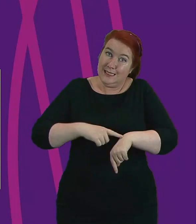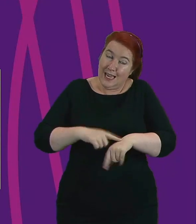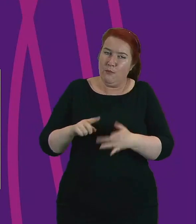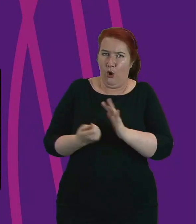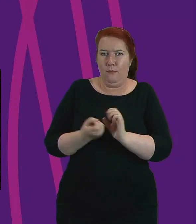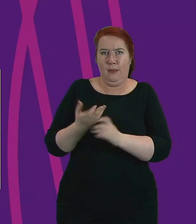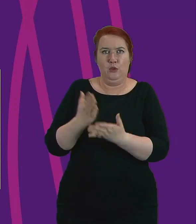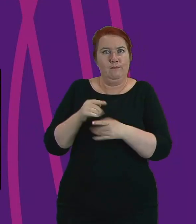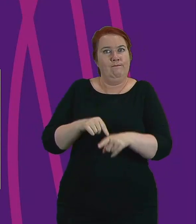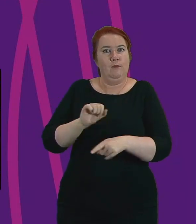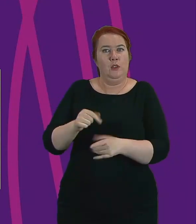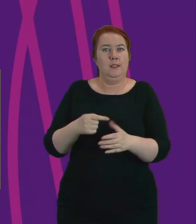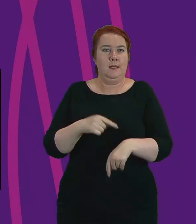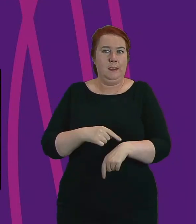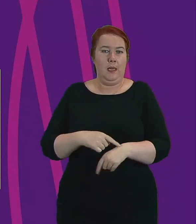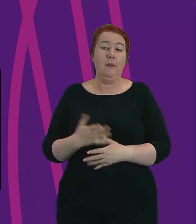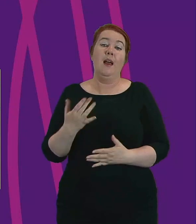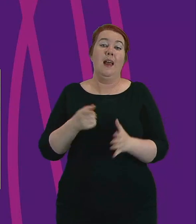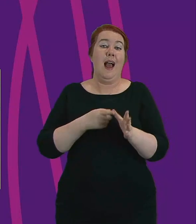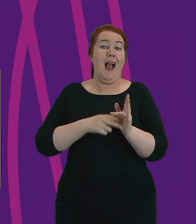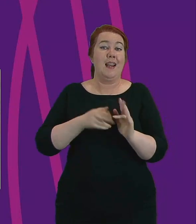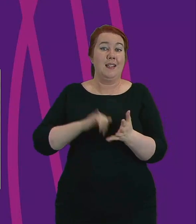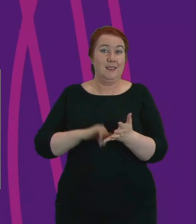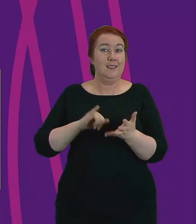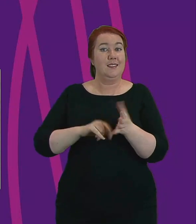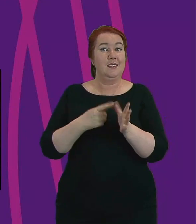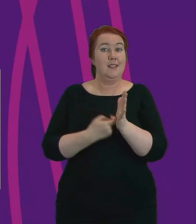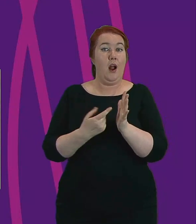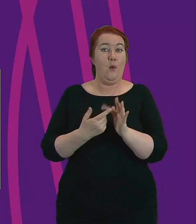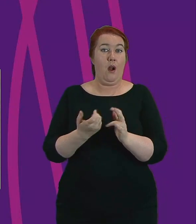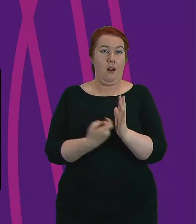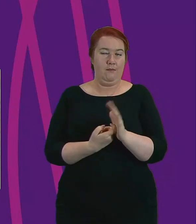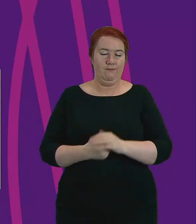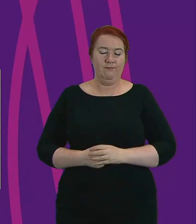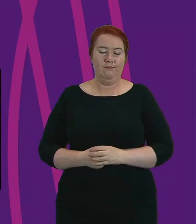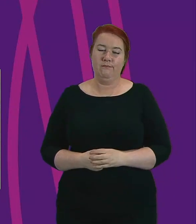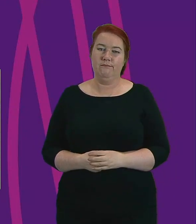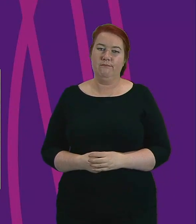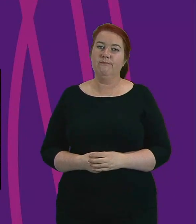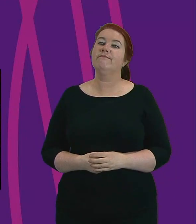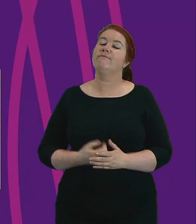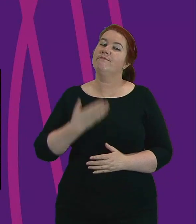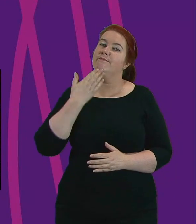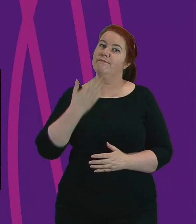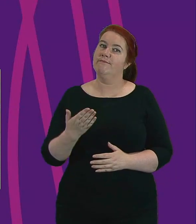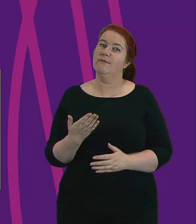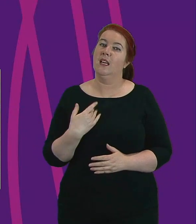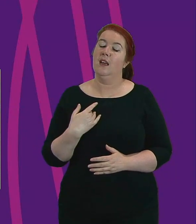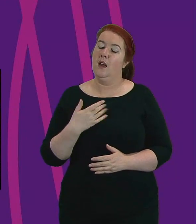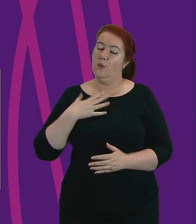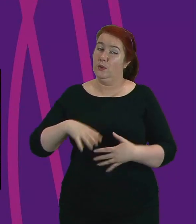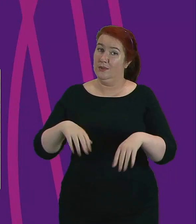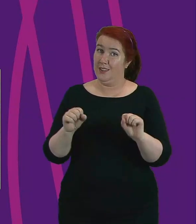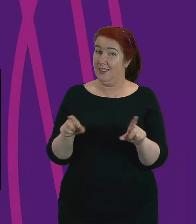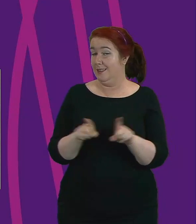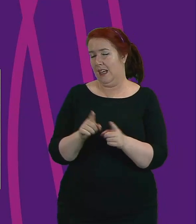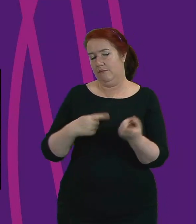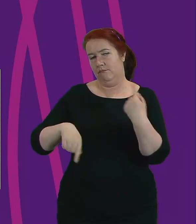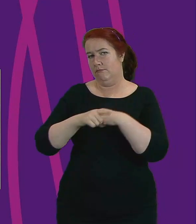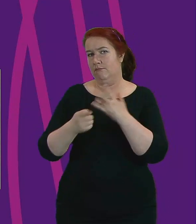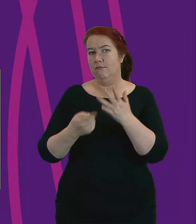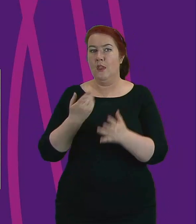call Anna Sarwar for up to 6 minutes. Thank you, Deputy Presiding Officer. Can I start, like so many other speakers have done, by thanking